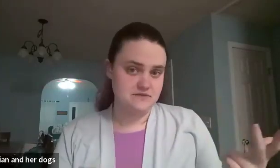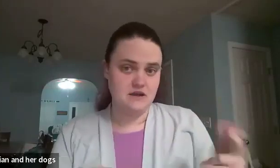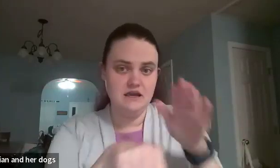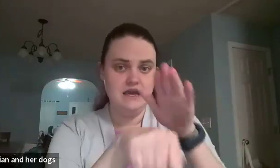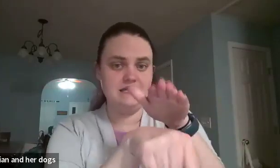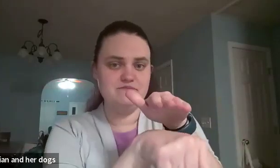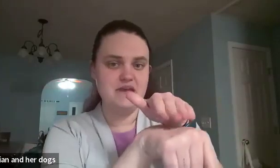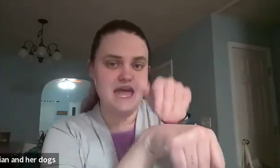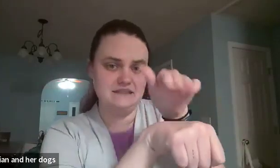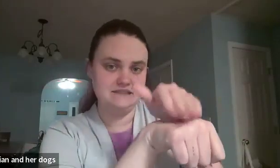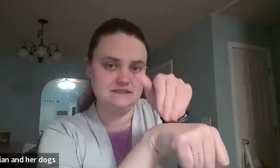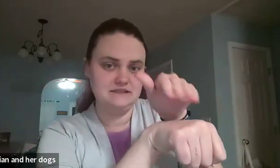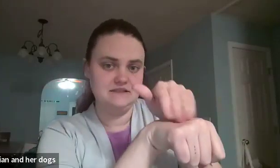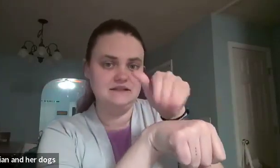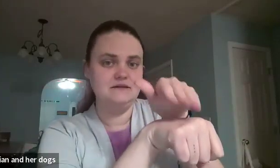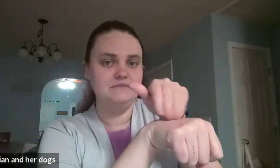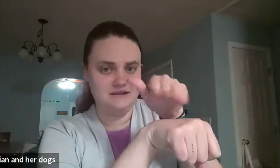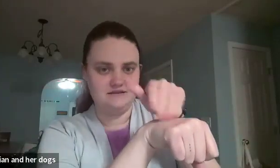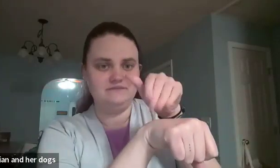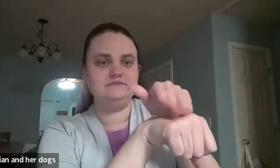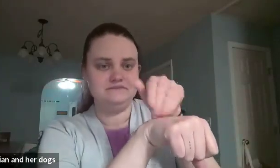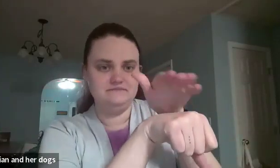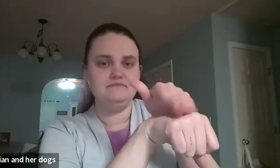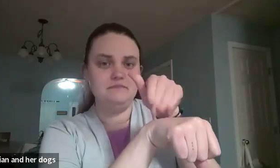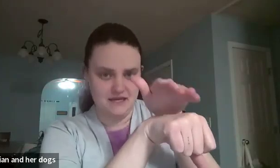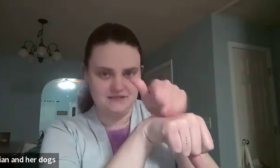same sign, and it's pet, pet, pet,